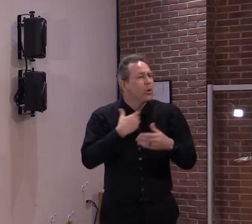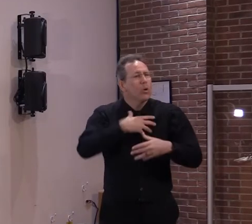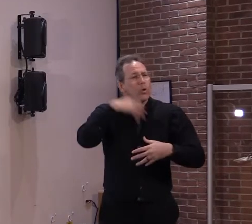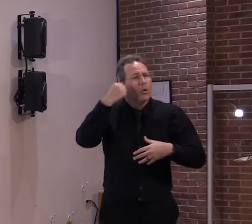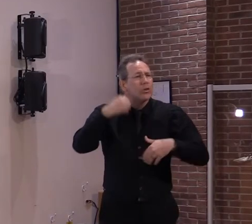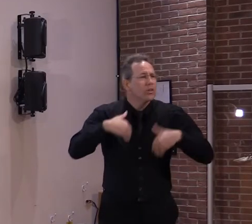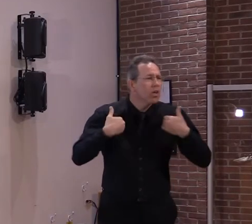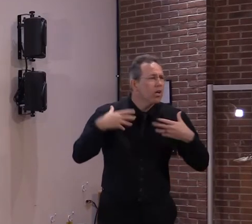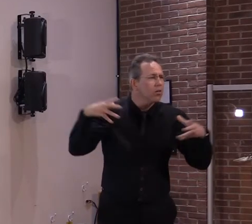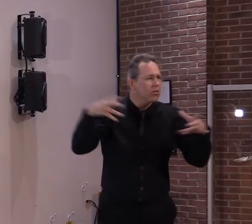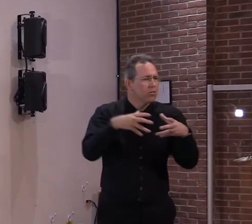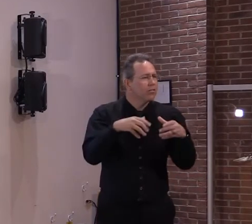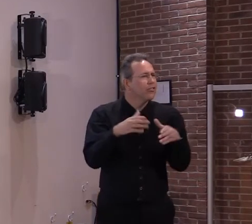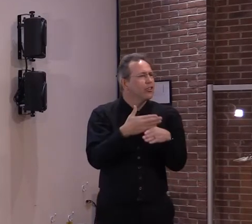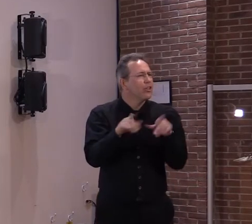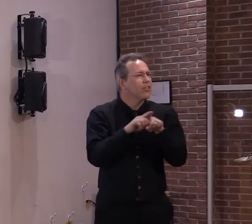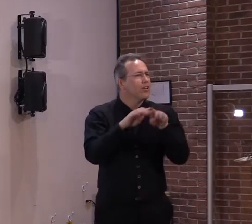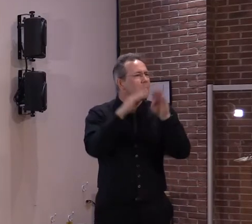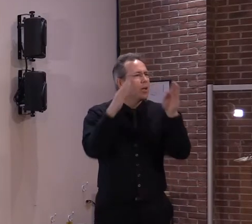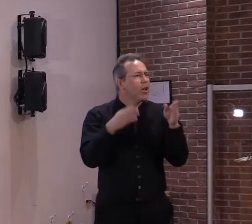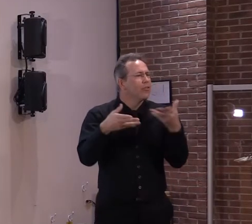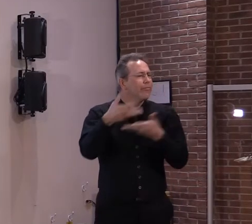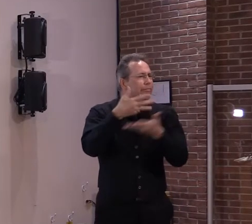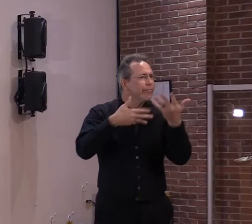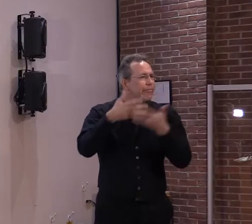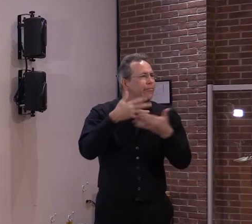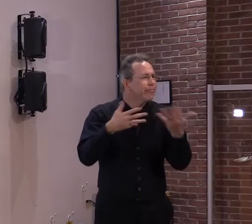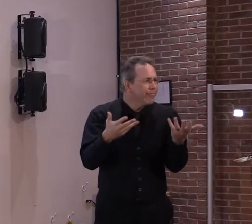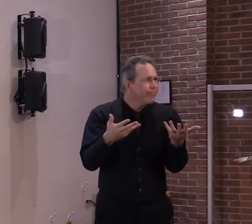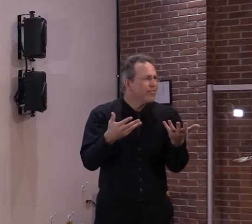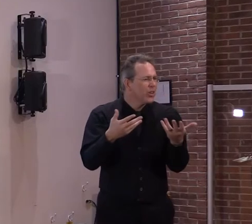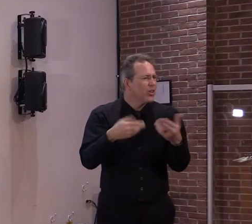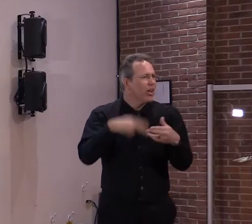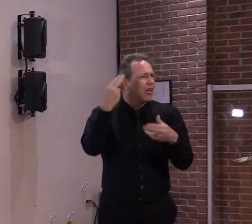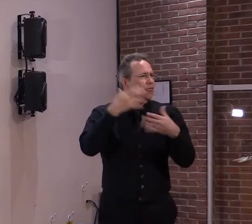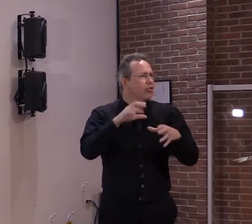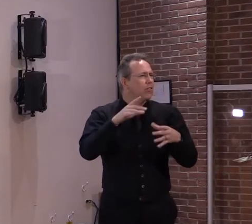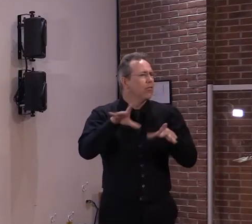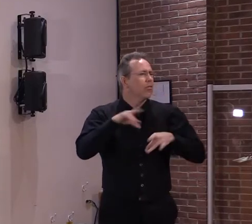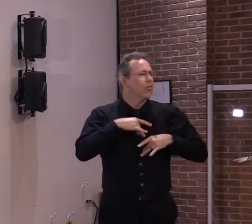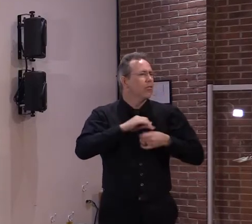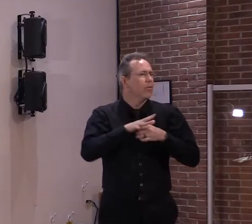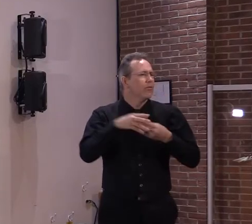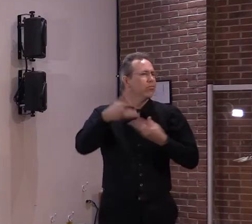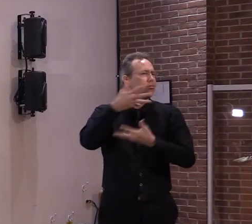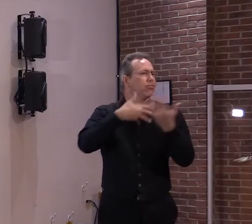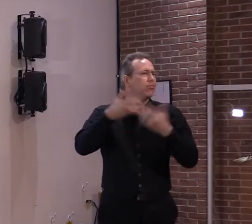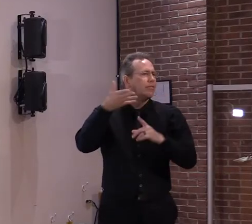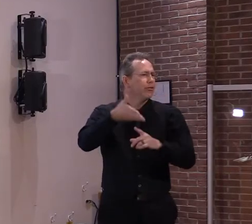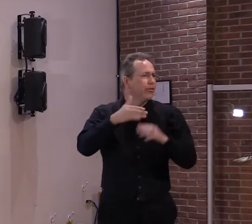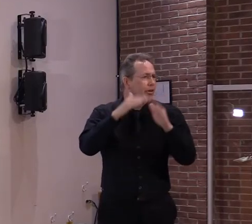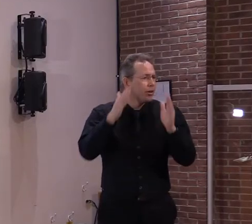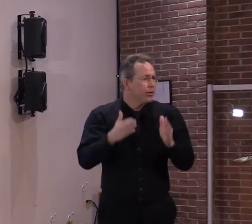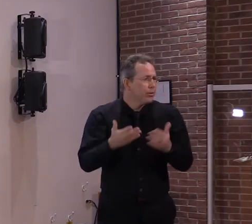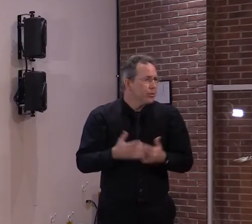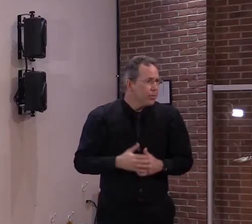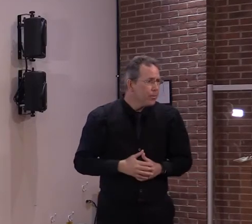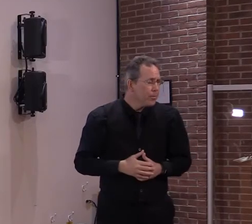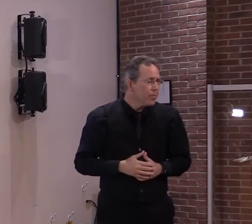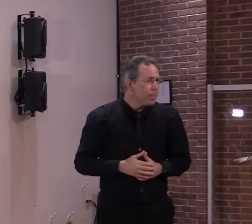than others. And then finally, the most recent data, which we would only have in the last couple of